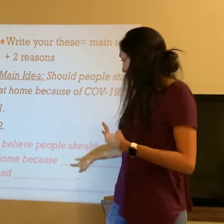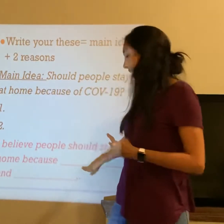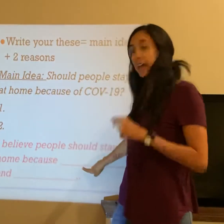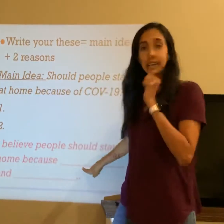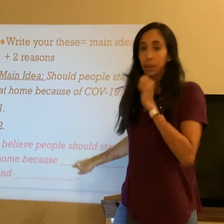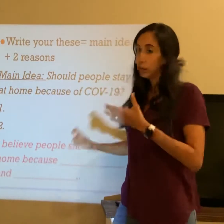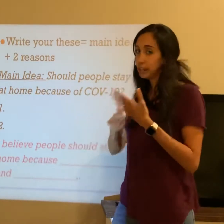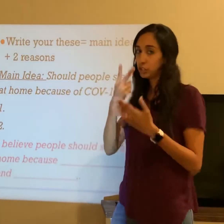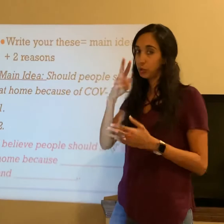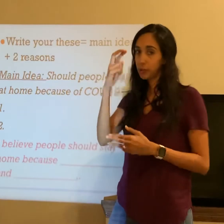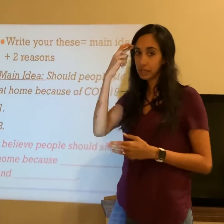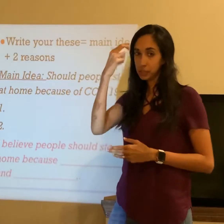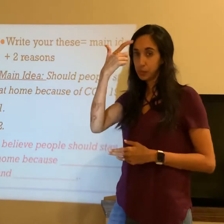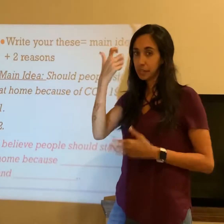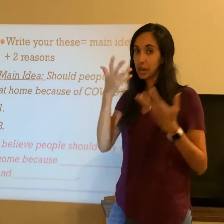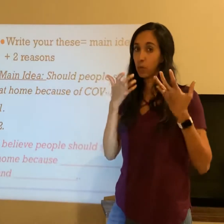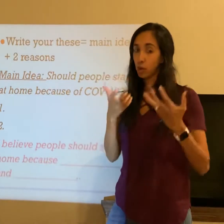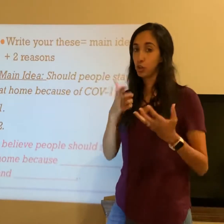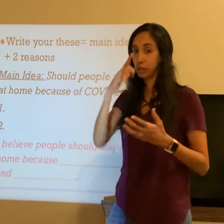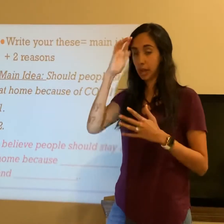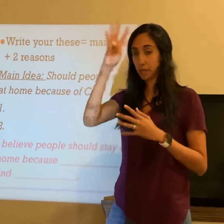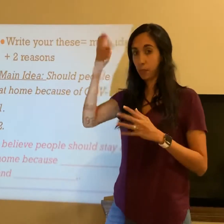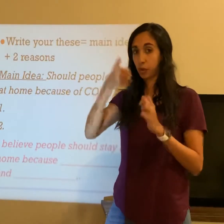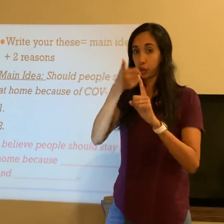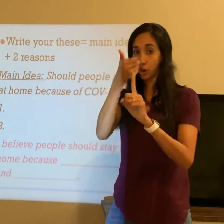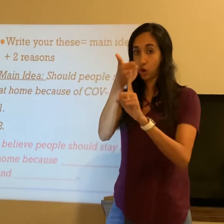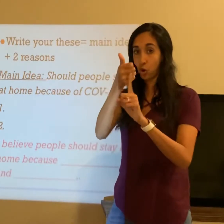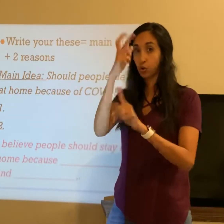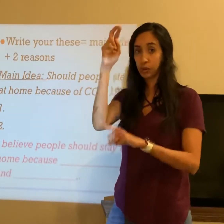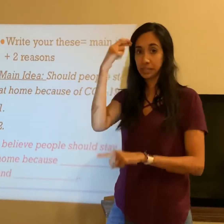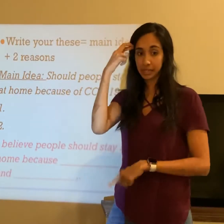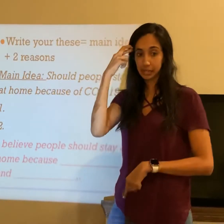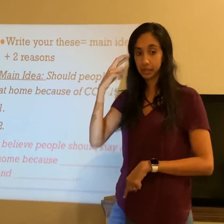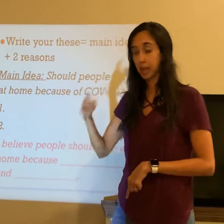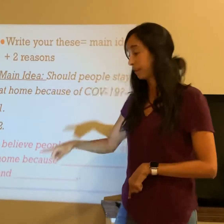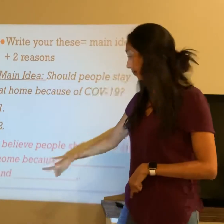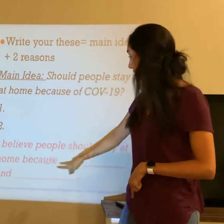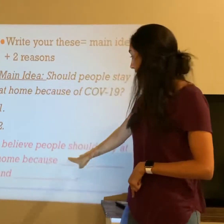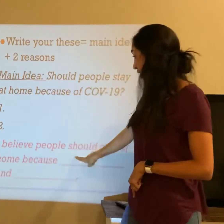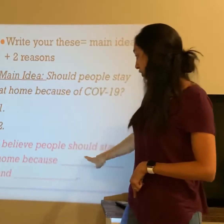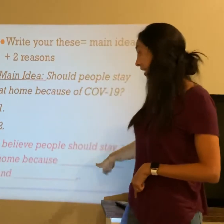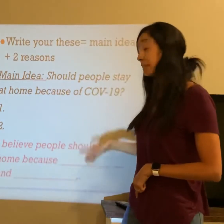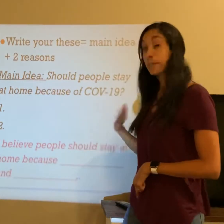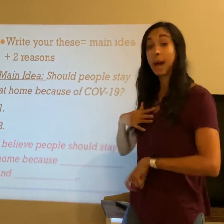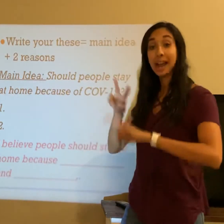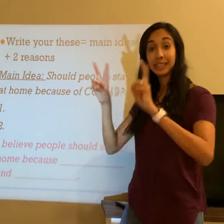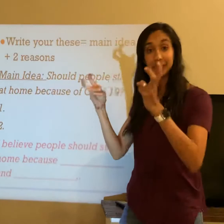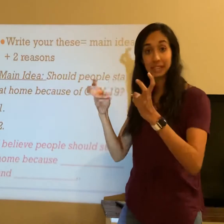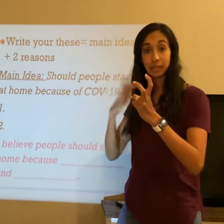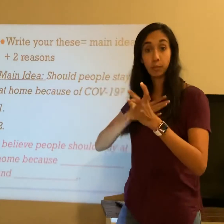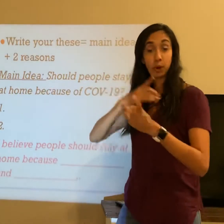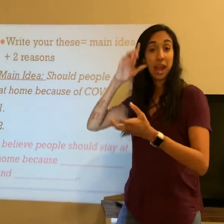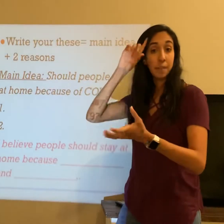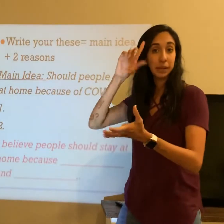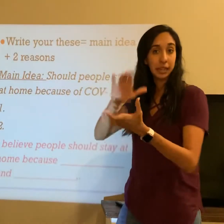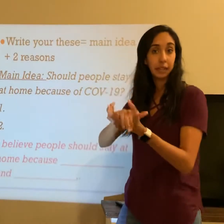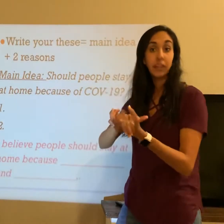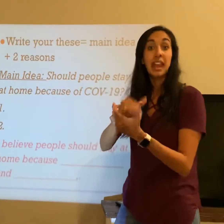and I didn't write 2 reasons because I want you to come up with your own reasons, okay? So that's my thesis and what I believe. If